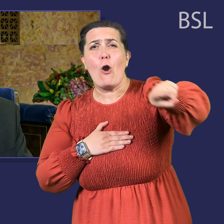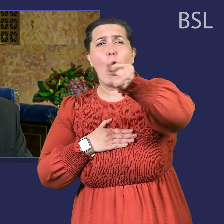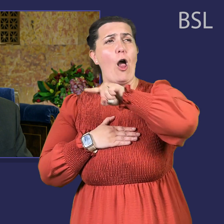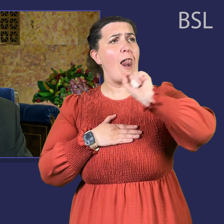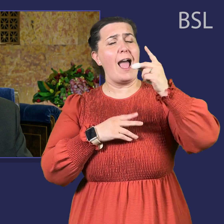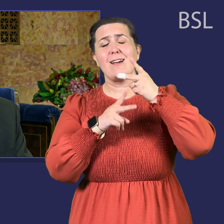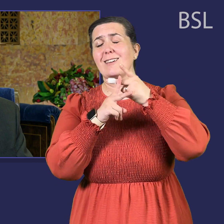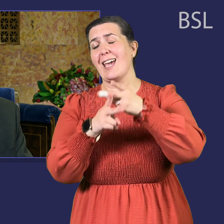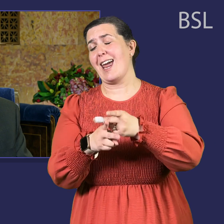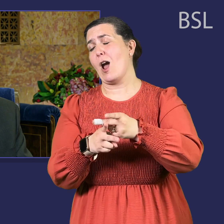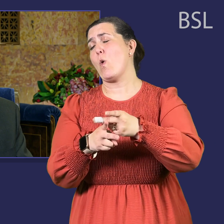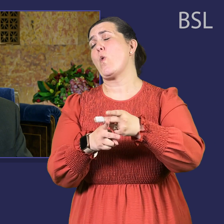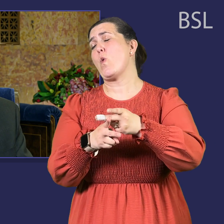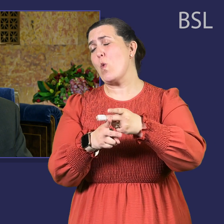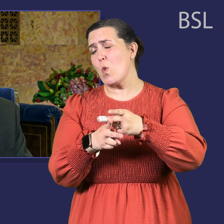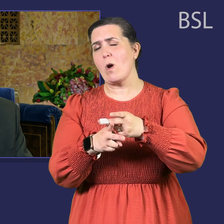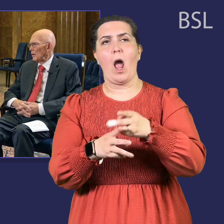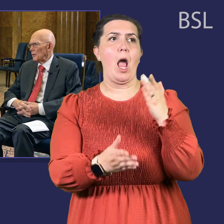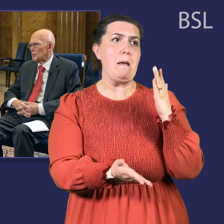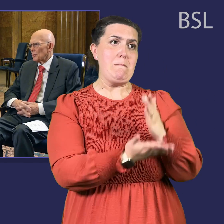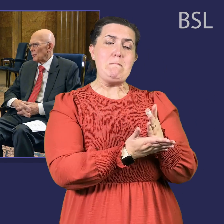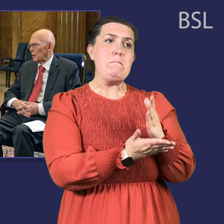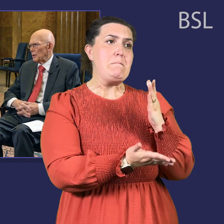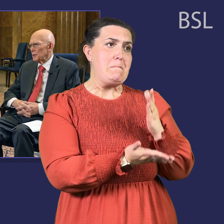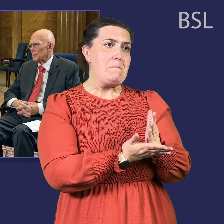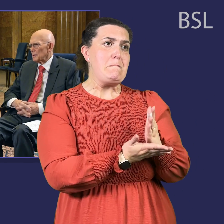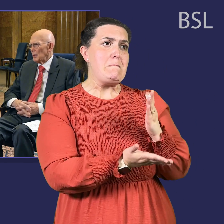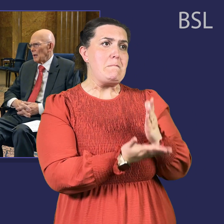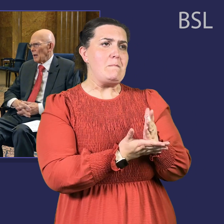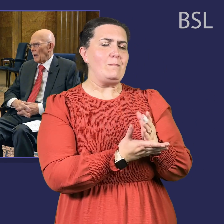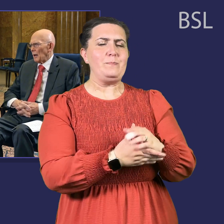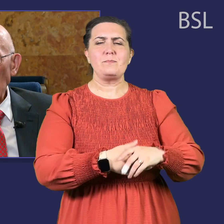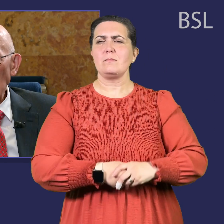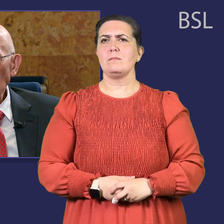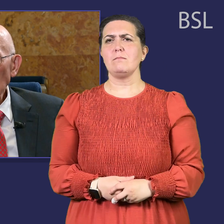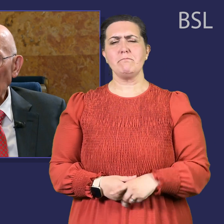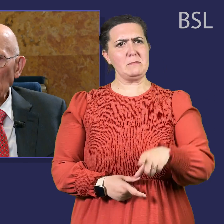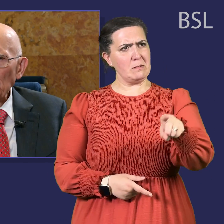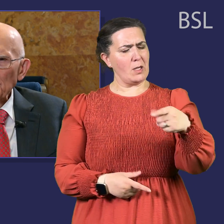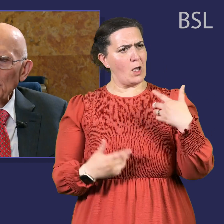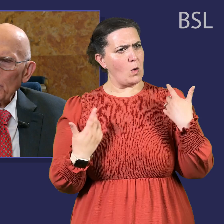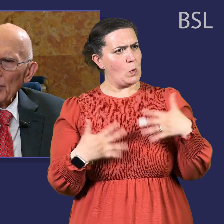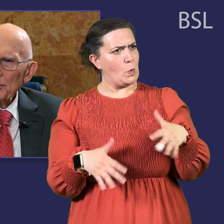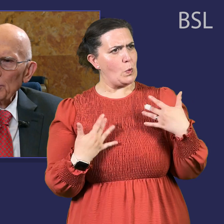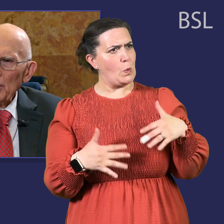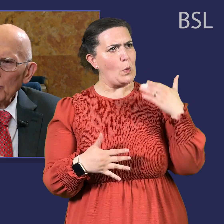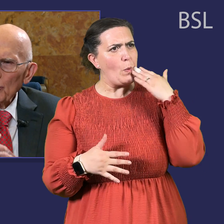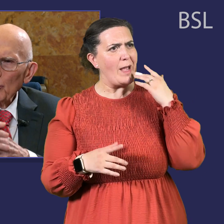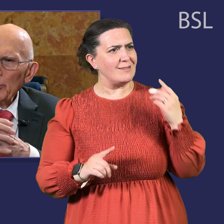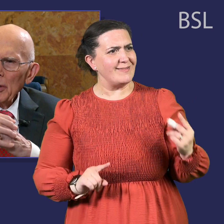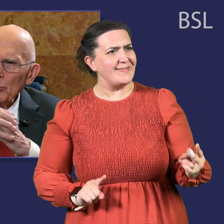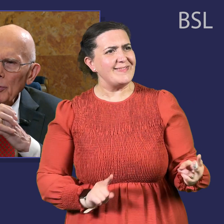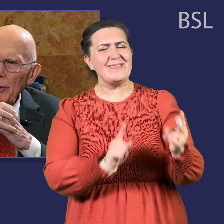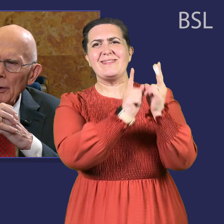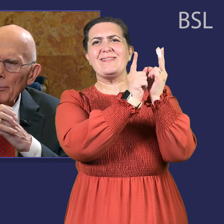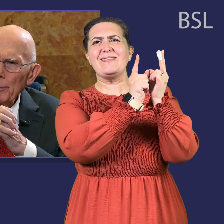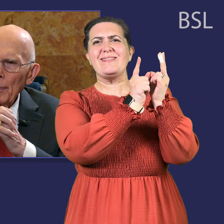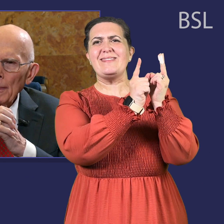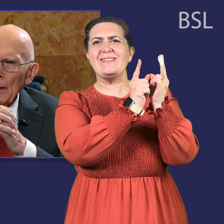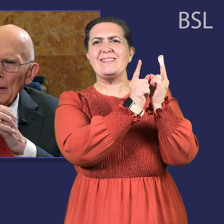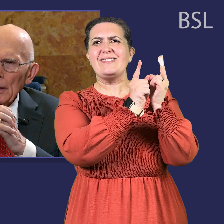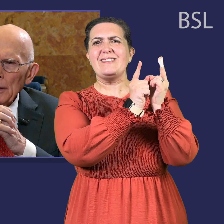cares for them. It's really quite remarkable. It certainly is. Another thing that's impressed me when we meet with